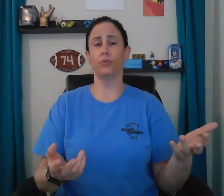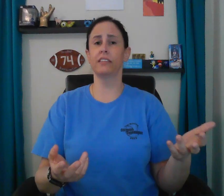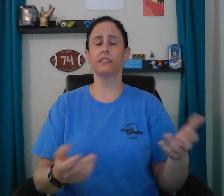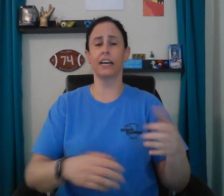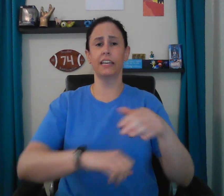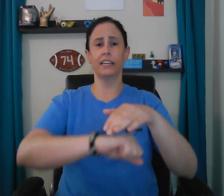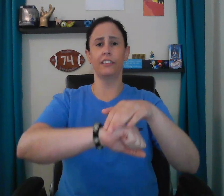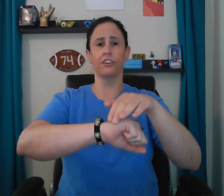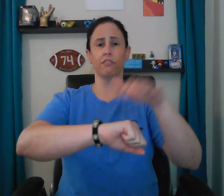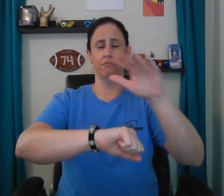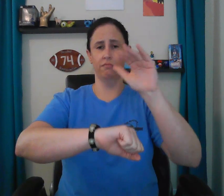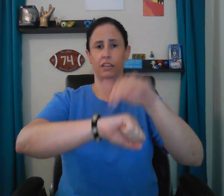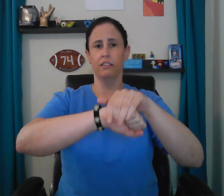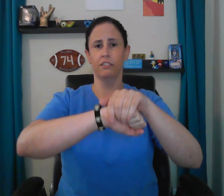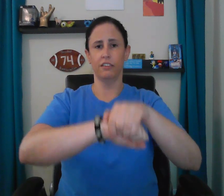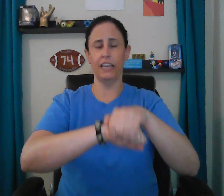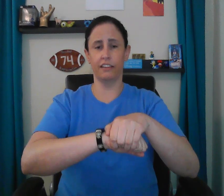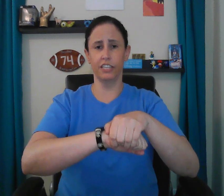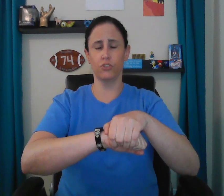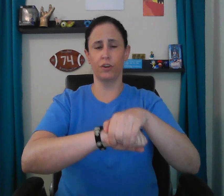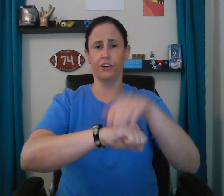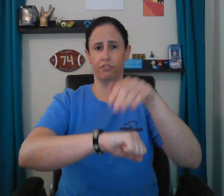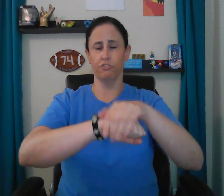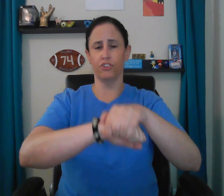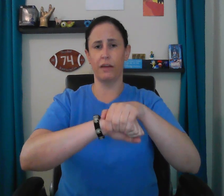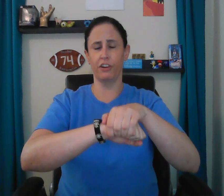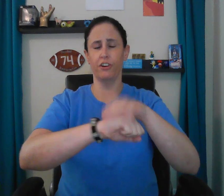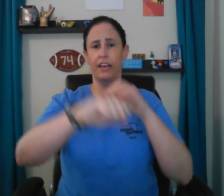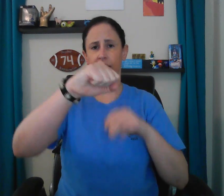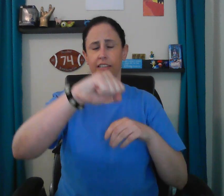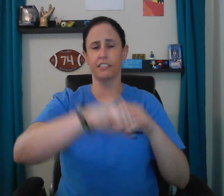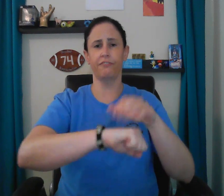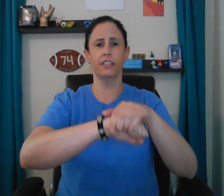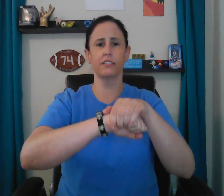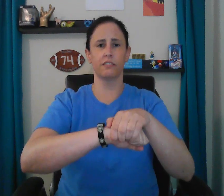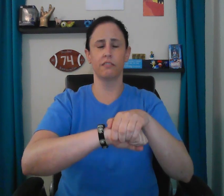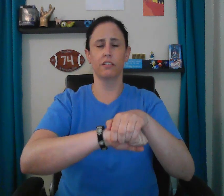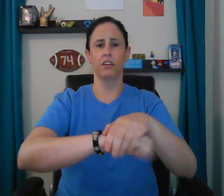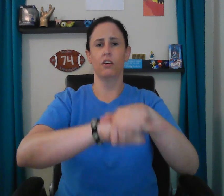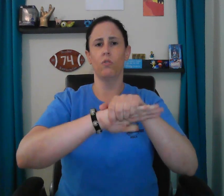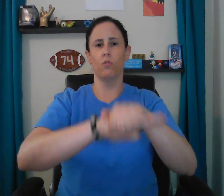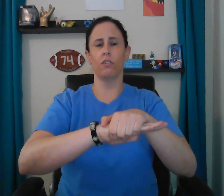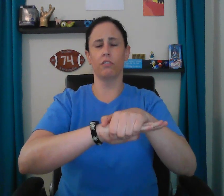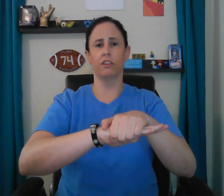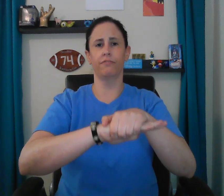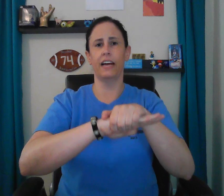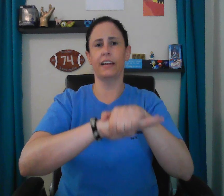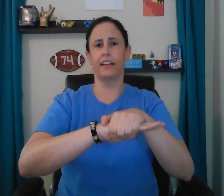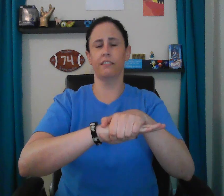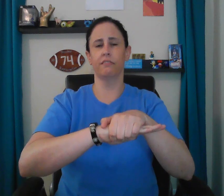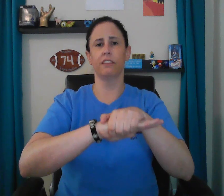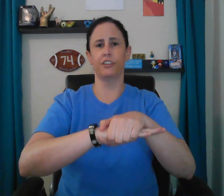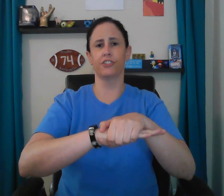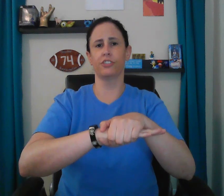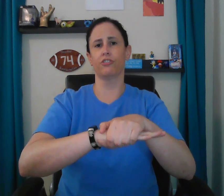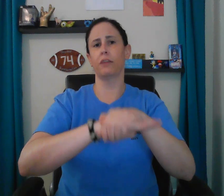ways to sign it, either English, where you're grabbing your hand and it's a fist, or a flat hand and you're still grabbing